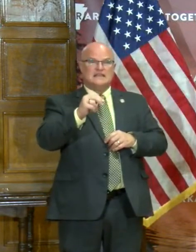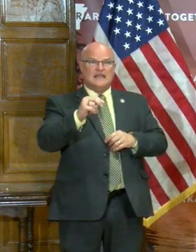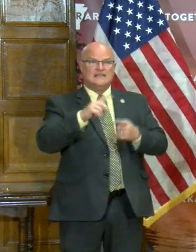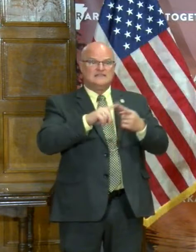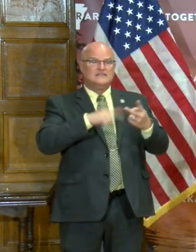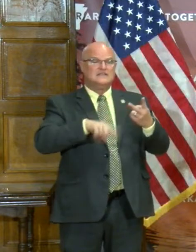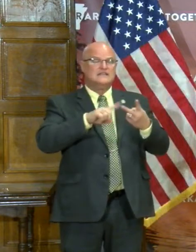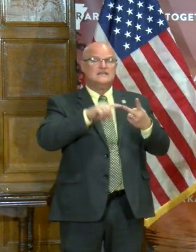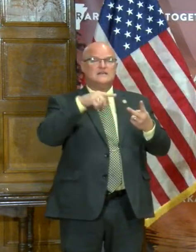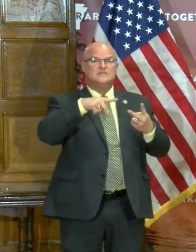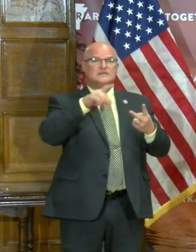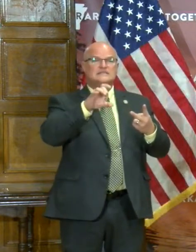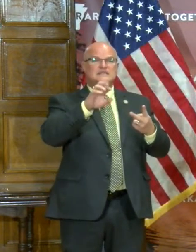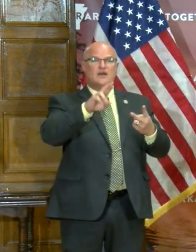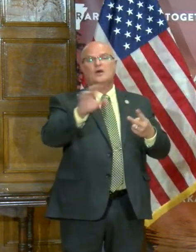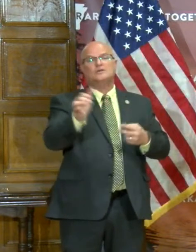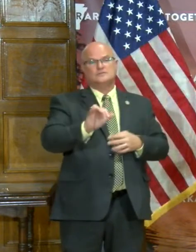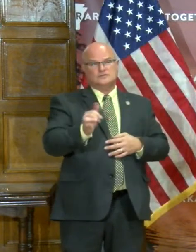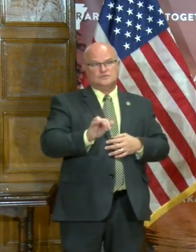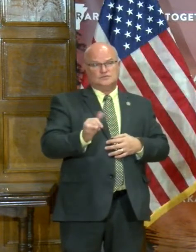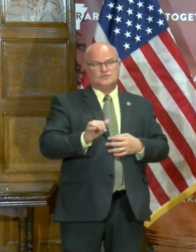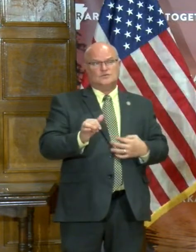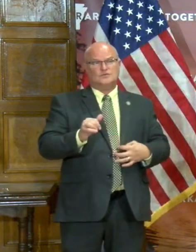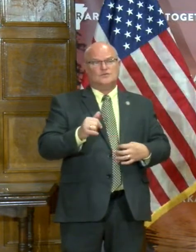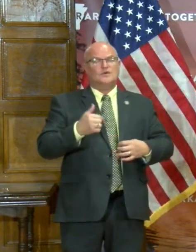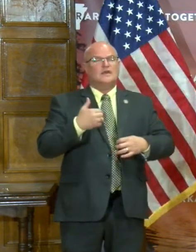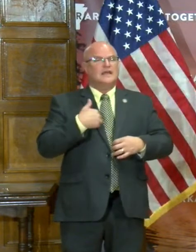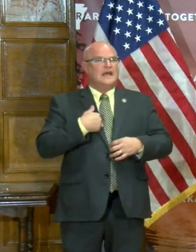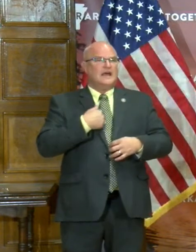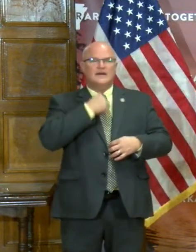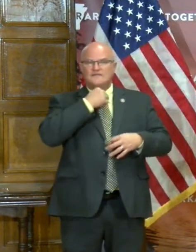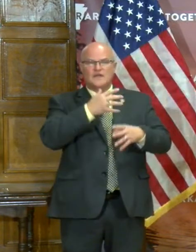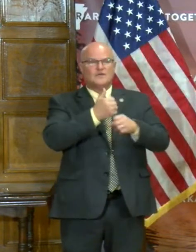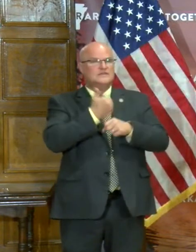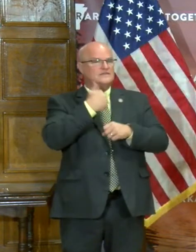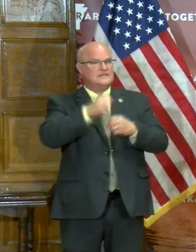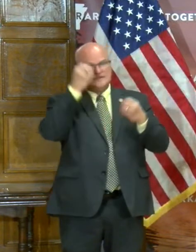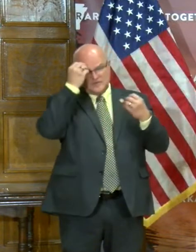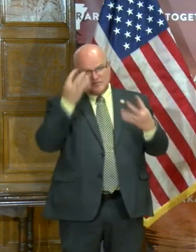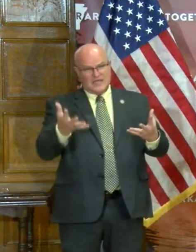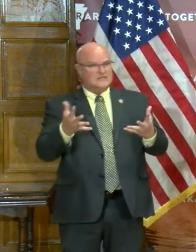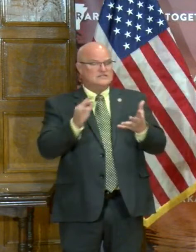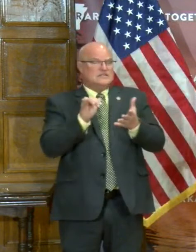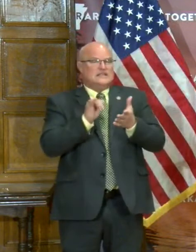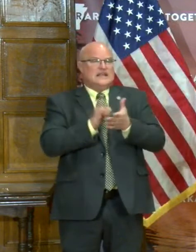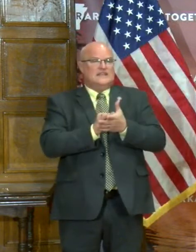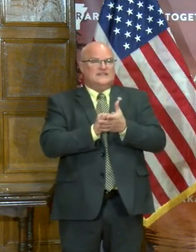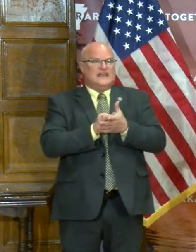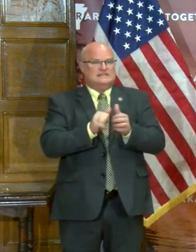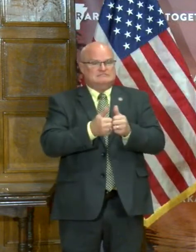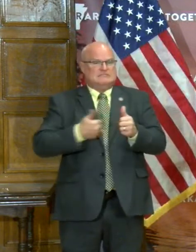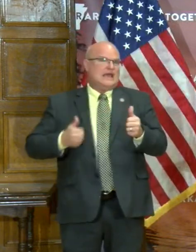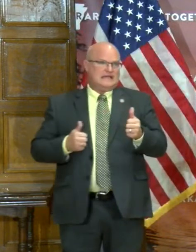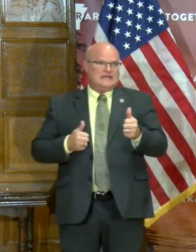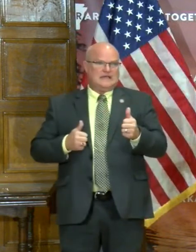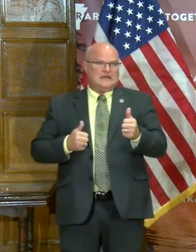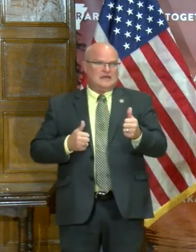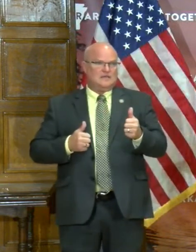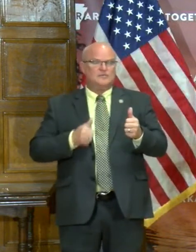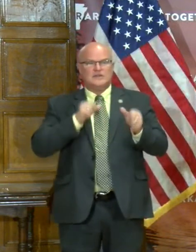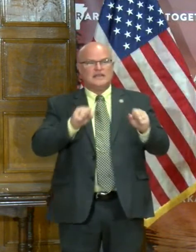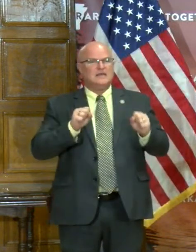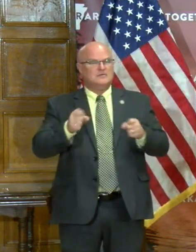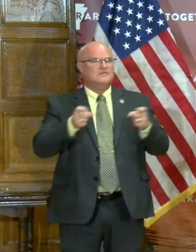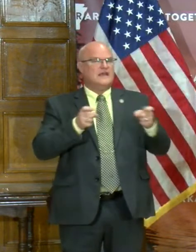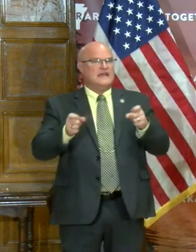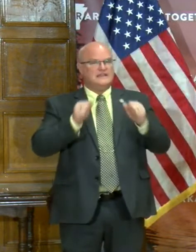take a PCR sample as well. And I haven't received any information that there's backed up or they're not capable